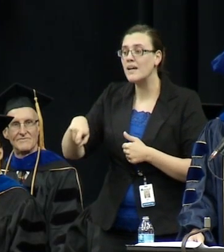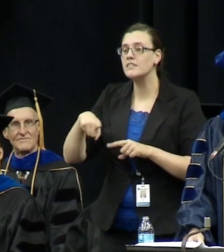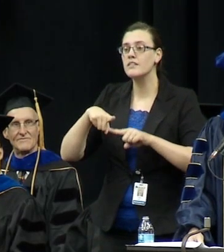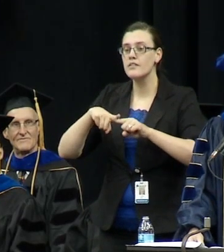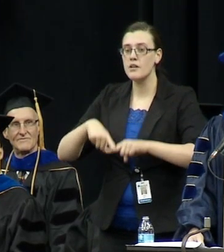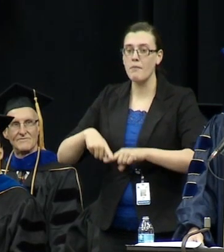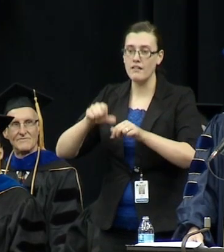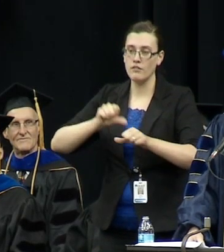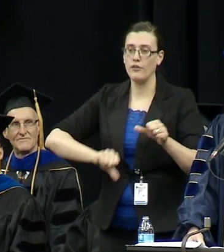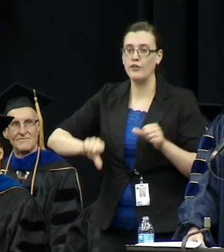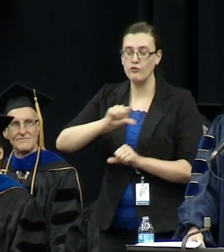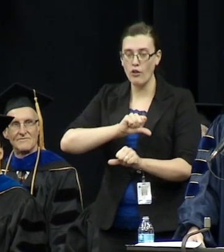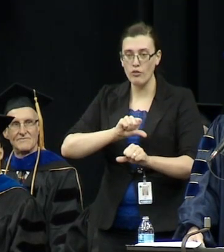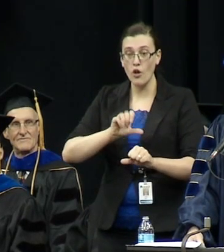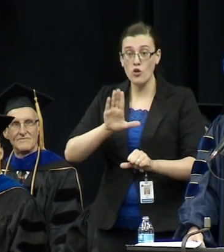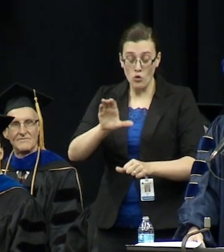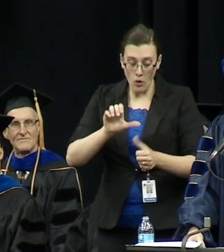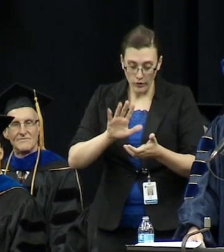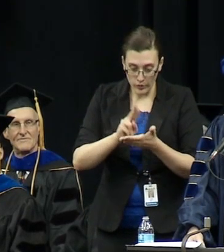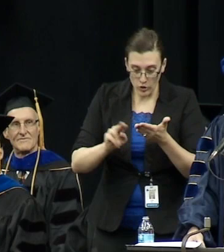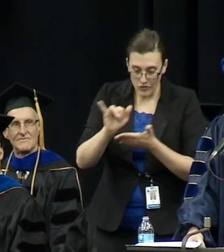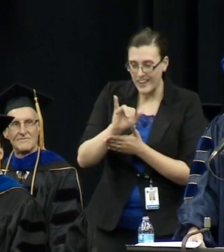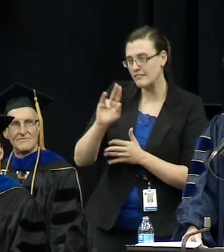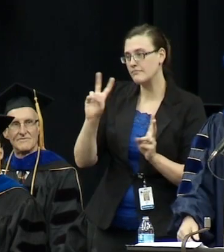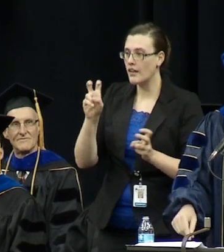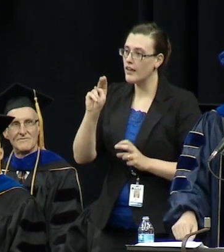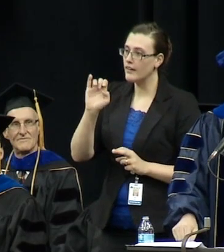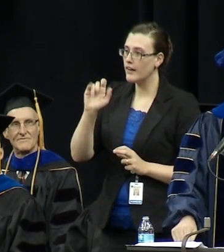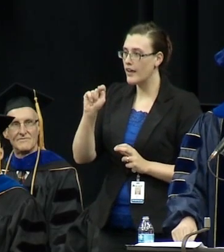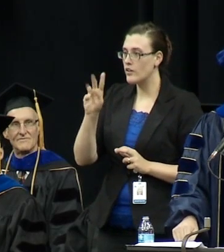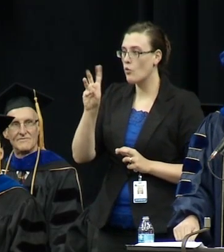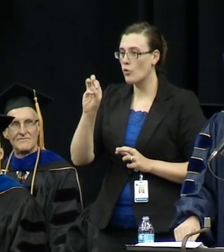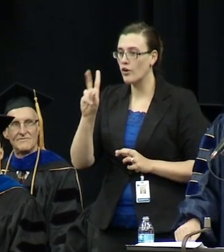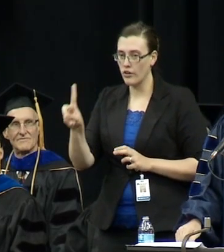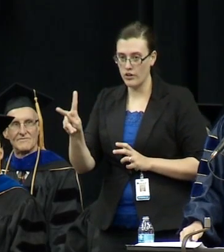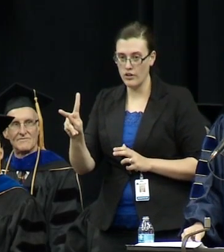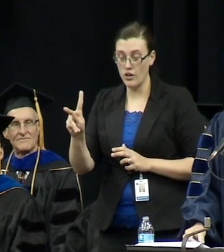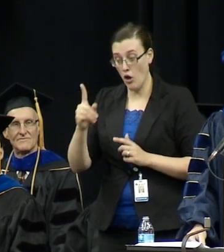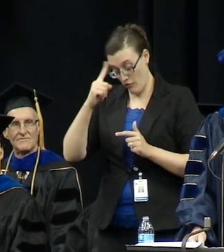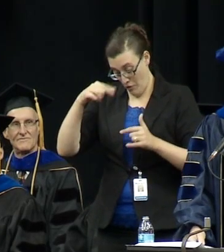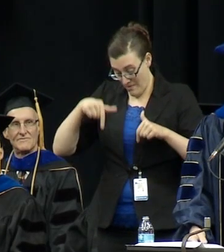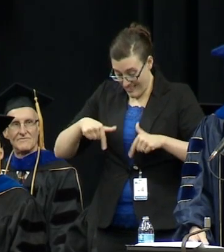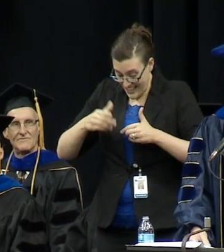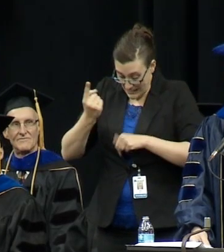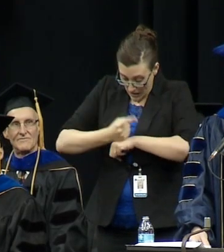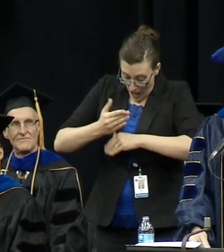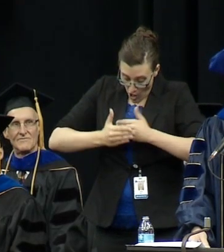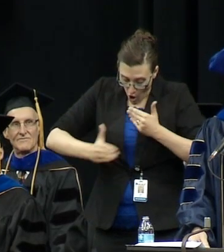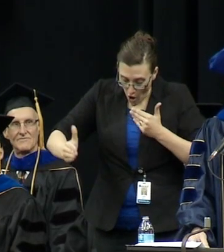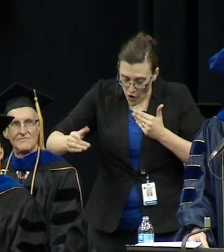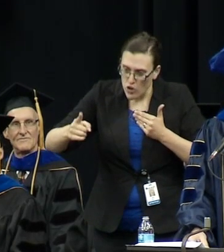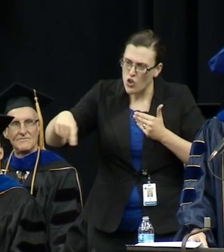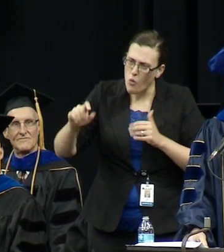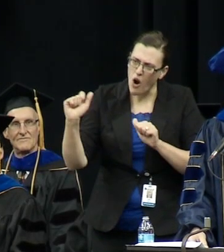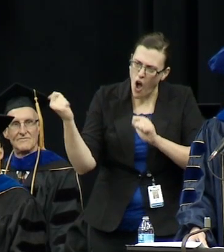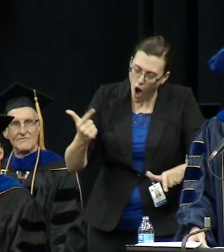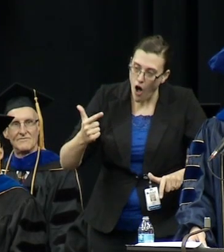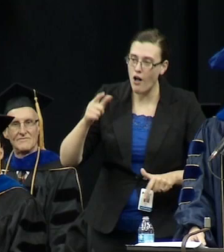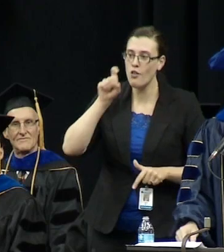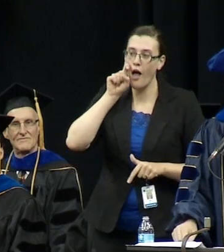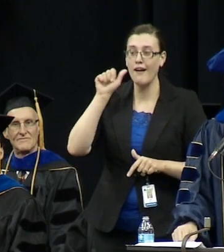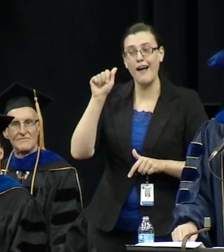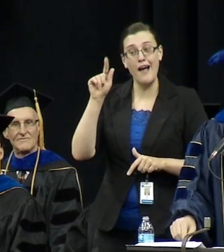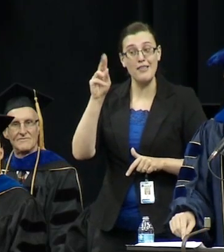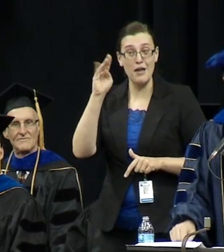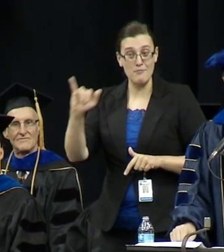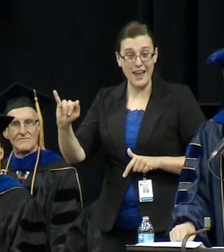other, your University of Iowa network, because from this day on, you are all Hawkeye alumni,